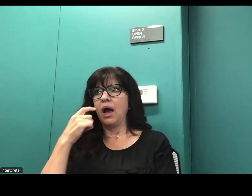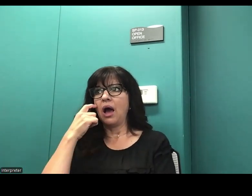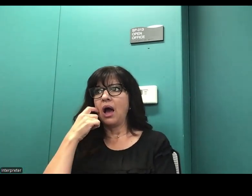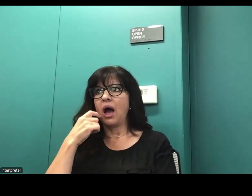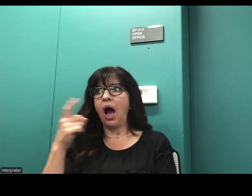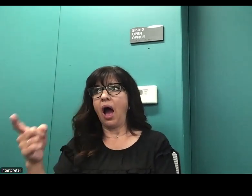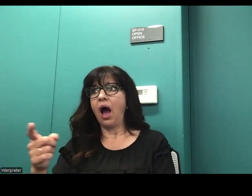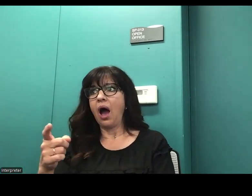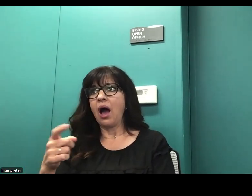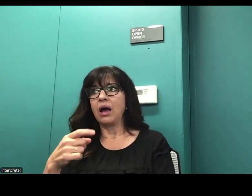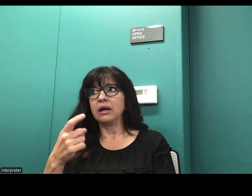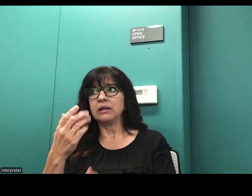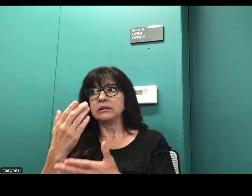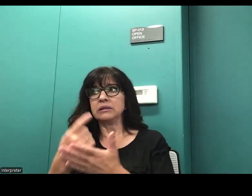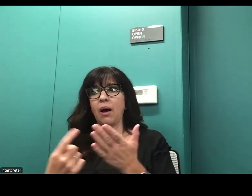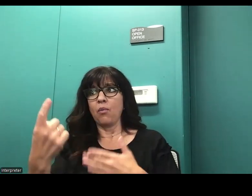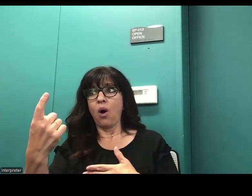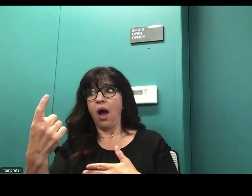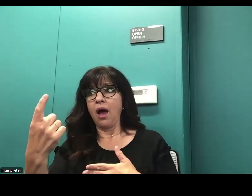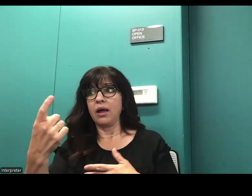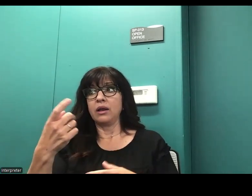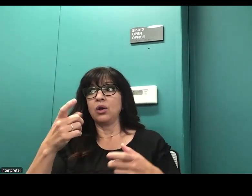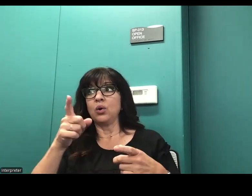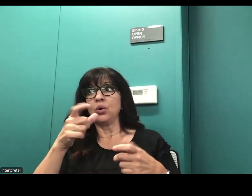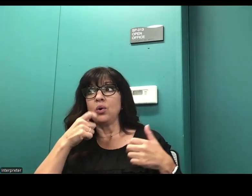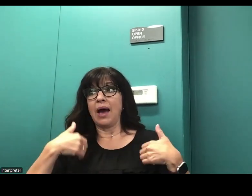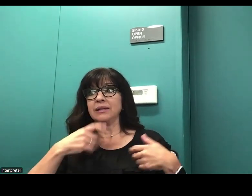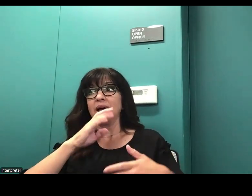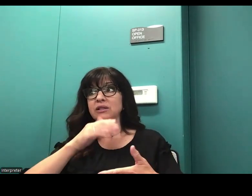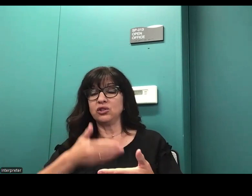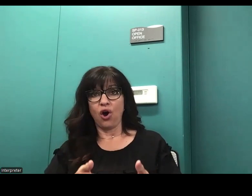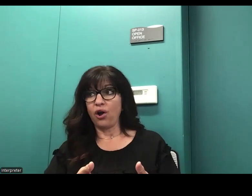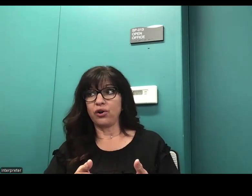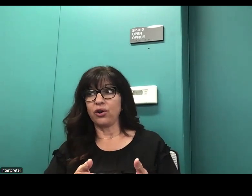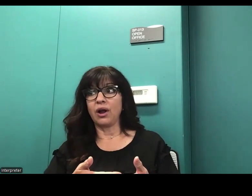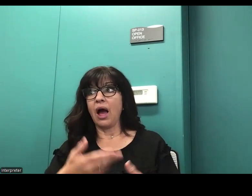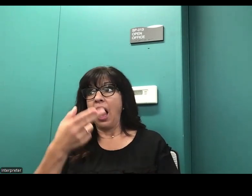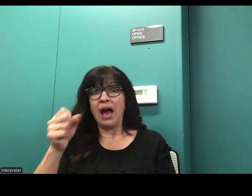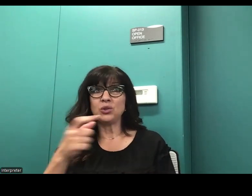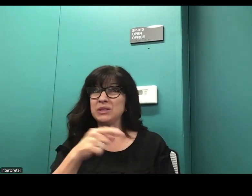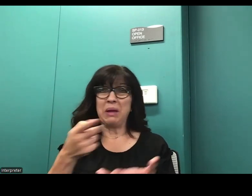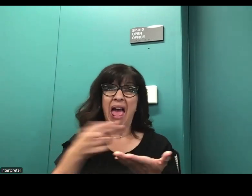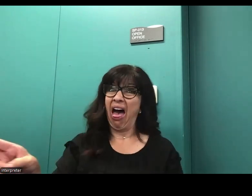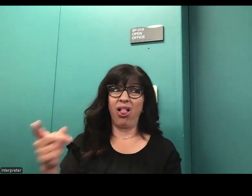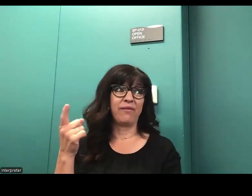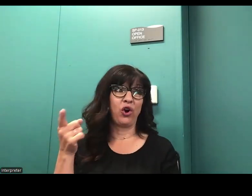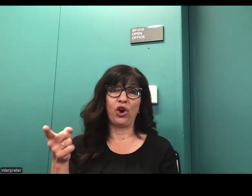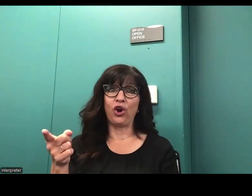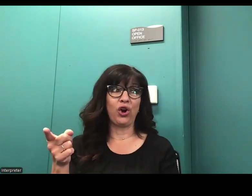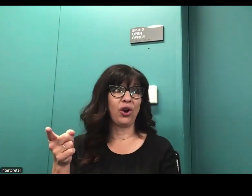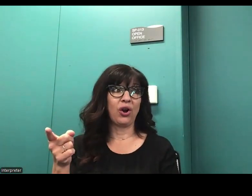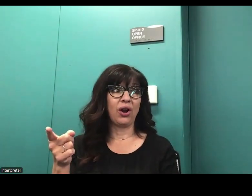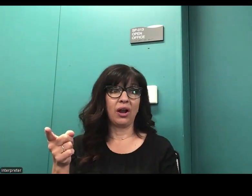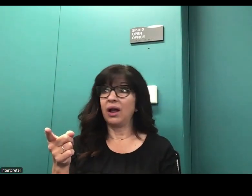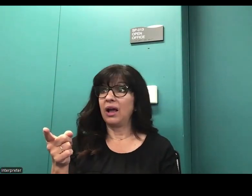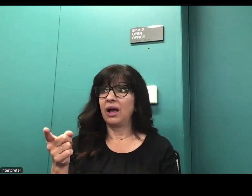I'm just gonna put it out there, as someone who has a daughter, and high school's been hell.